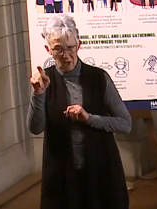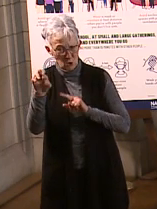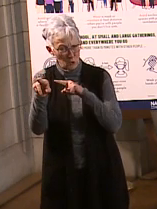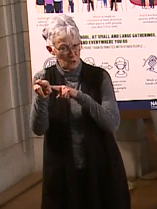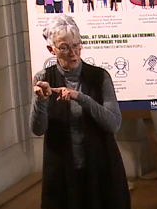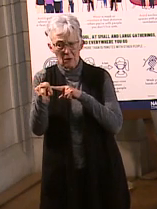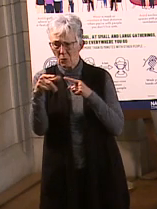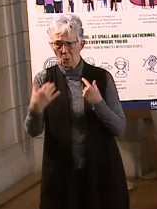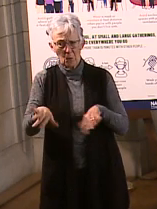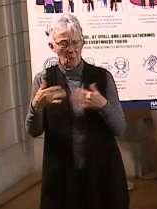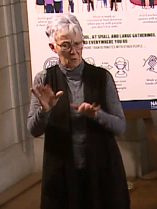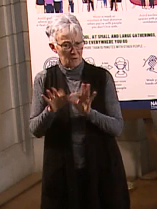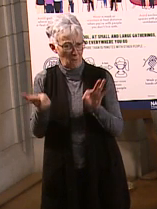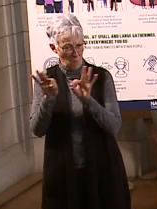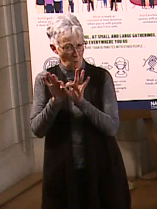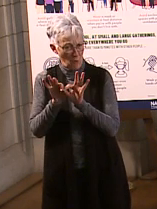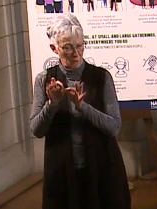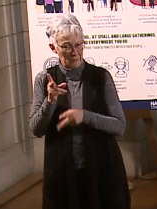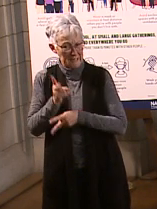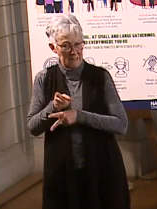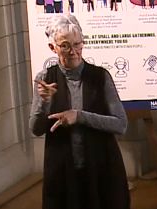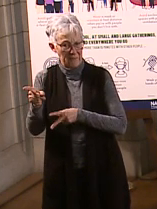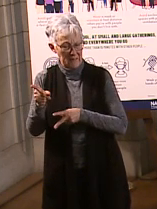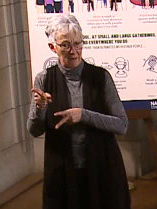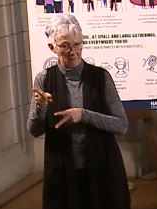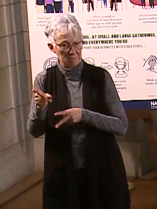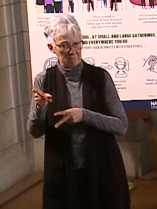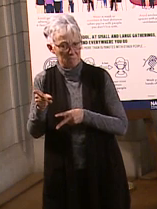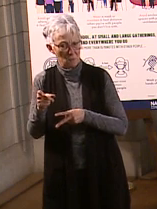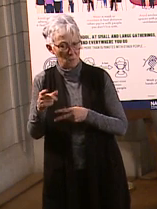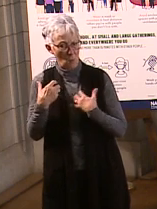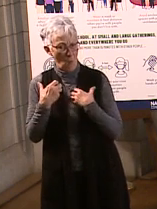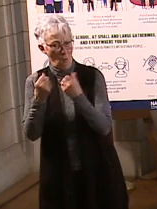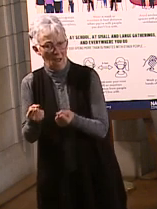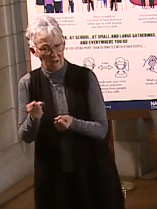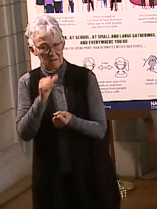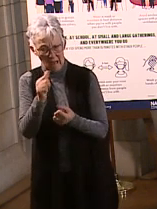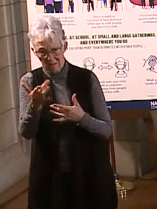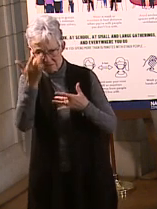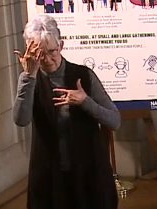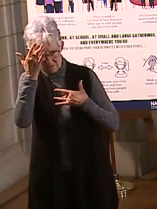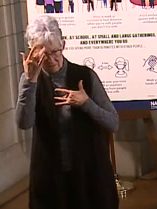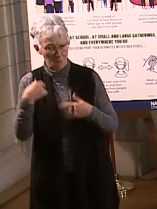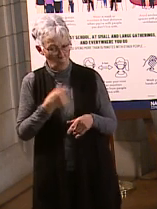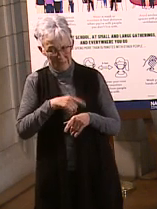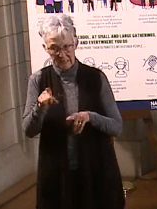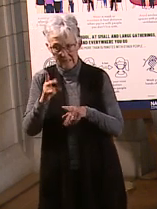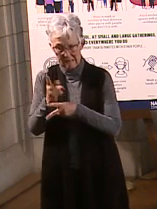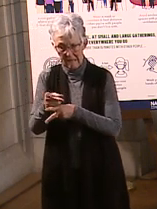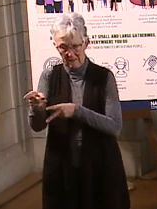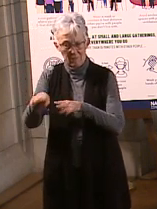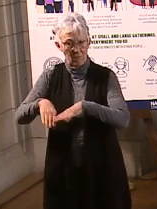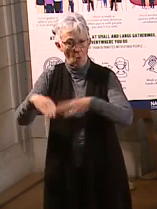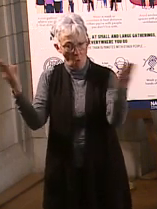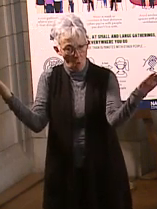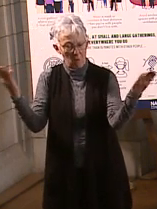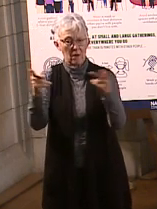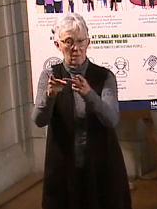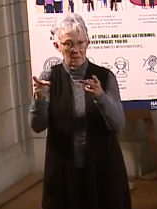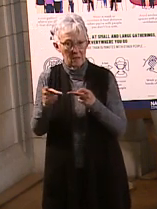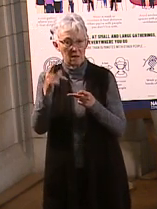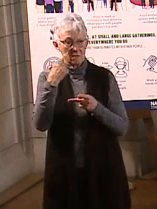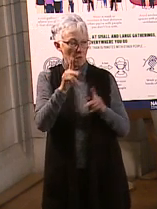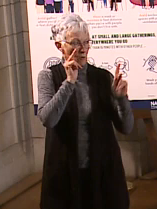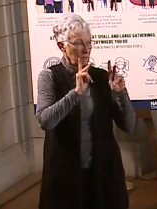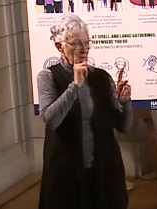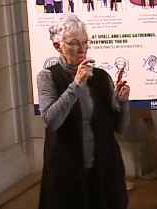cold weather like this, we can't have homeless shelters closing down because those folks don't have any place to go. And so they'd be at great risk. And again, that's a